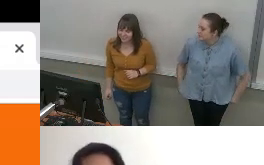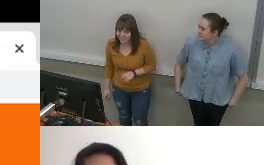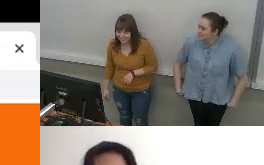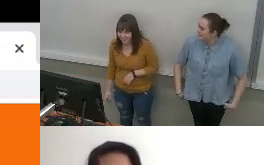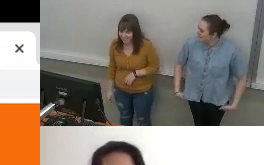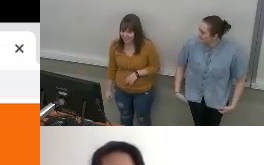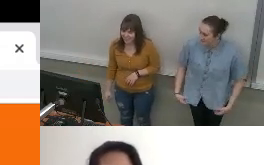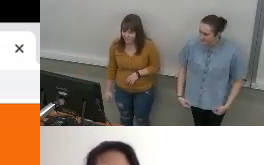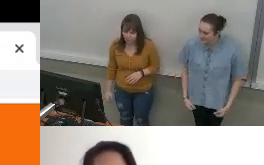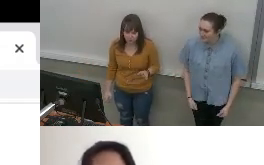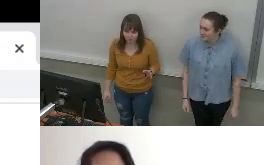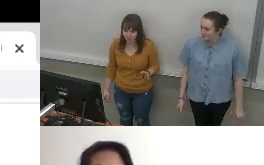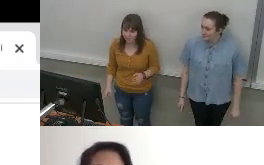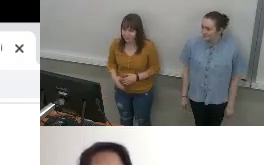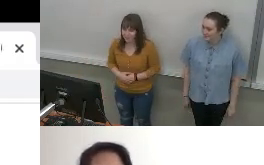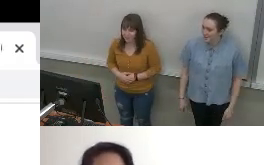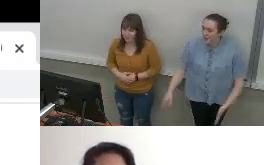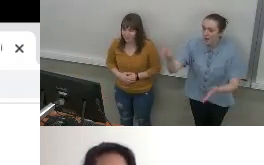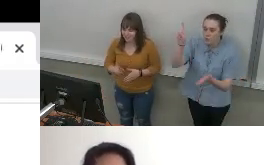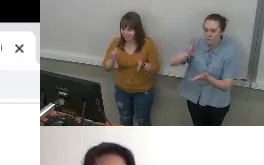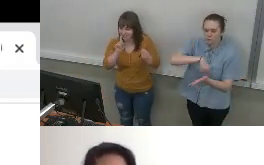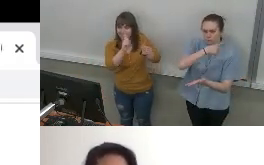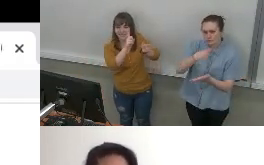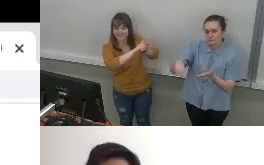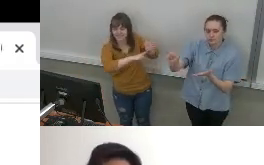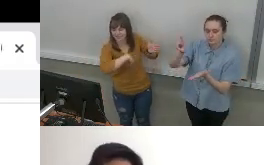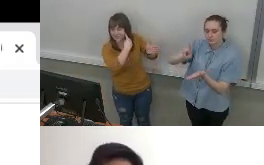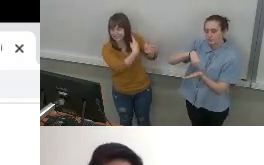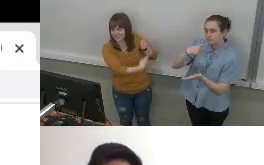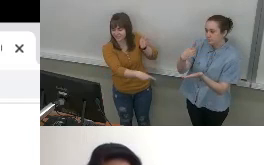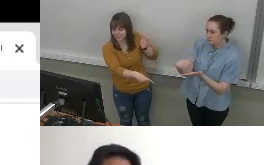passed me. It's not that. Whoa, we have this.